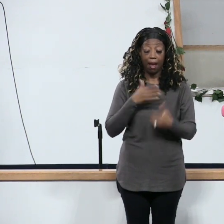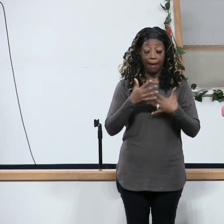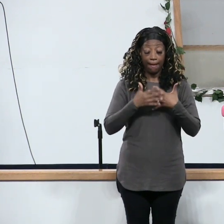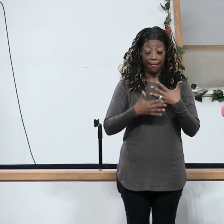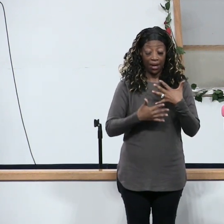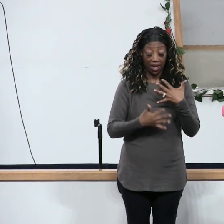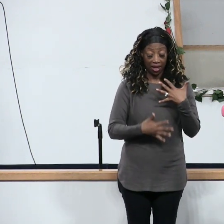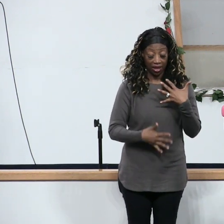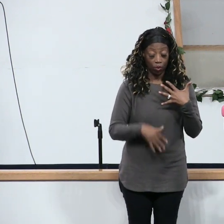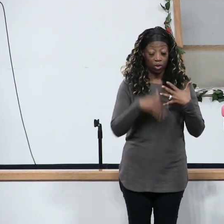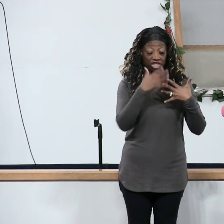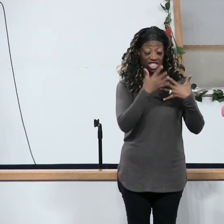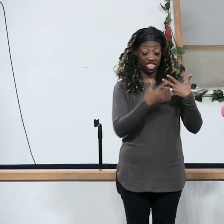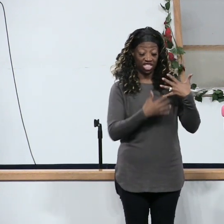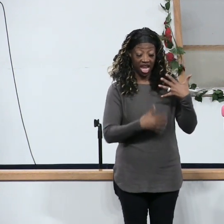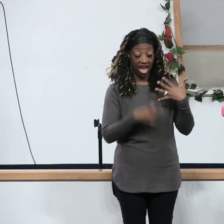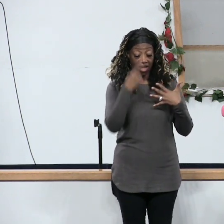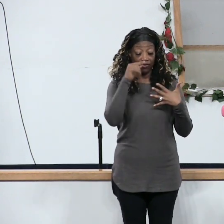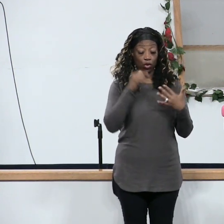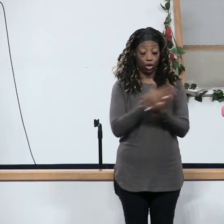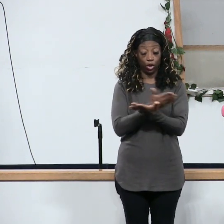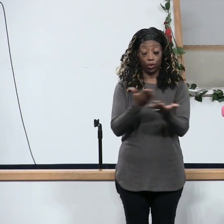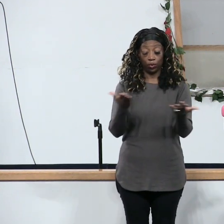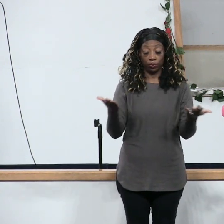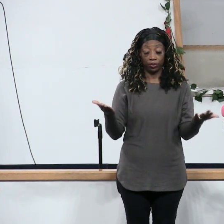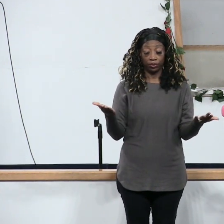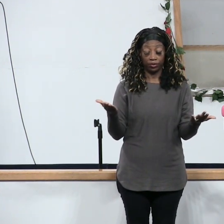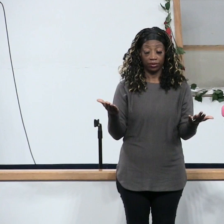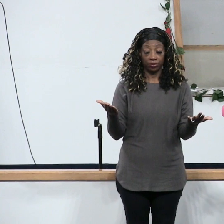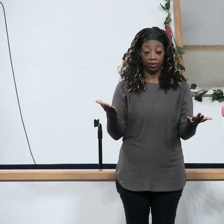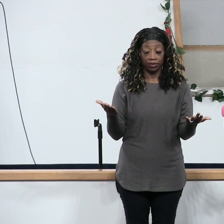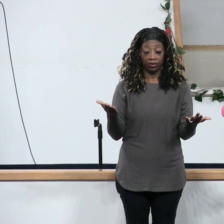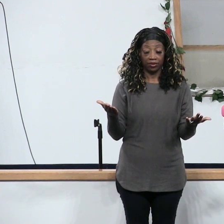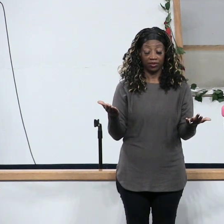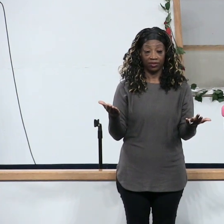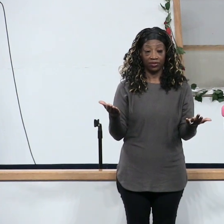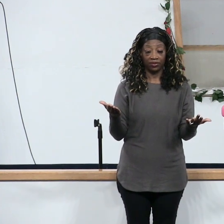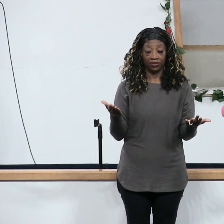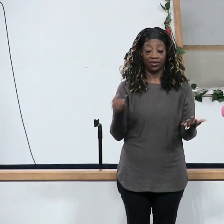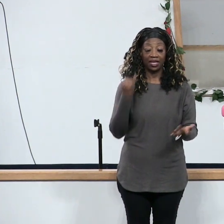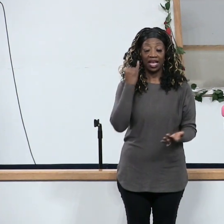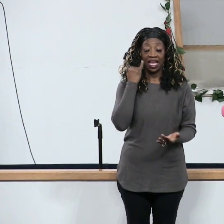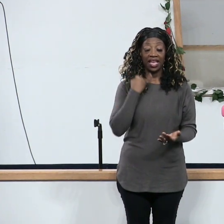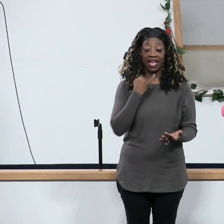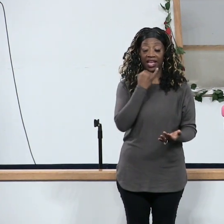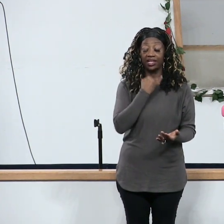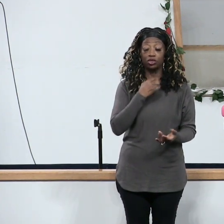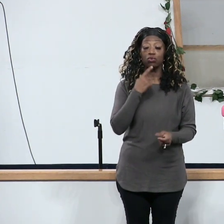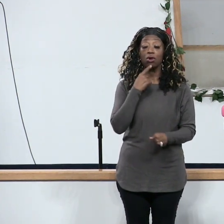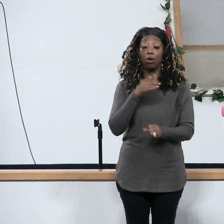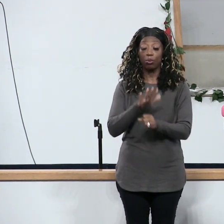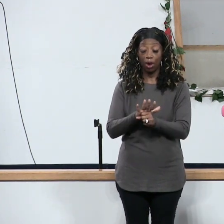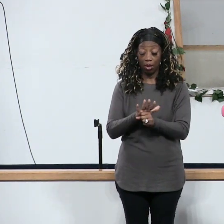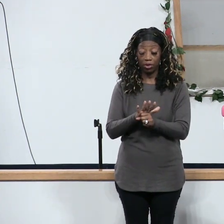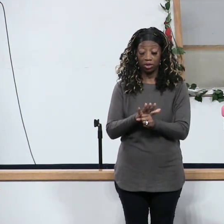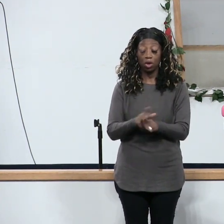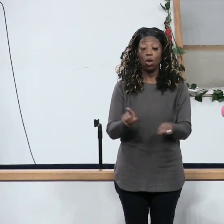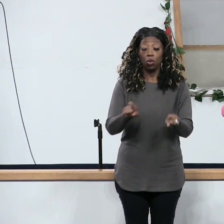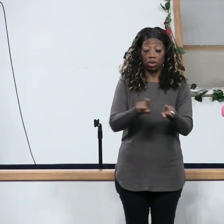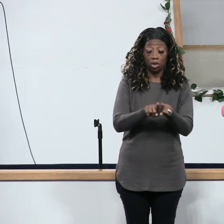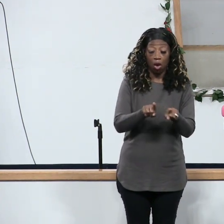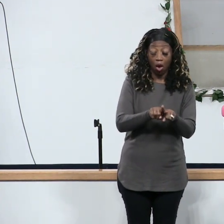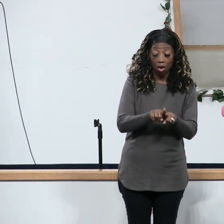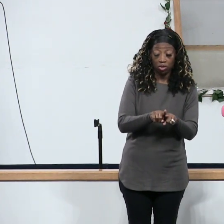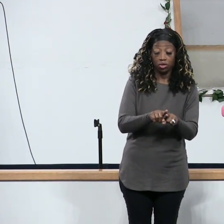is shed for you. Now Israel's covenant was instituted also with blood,